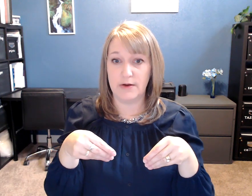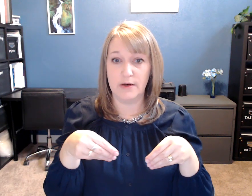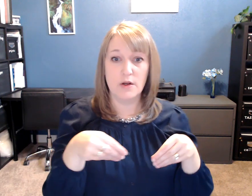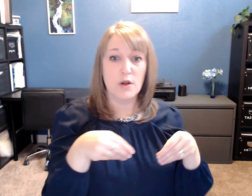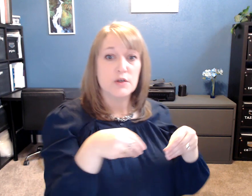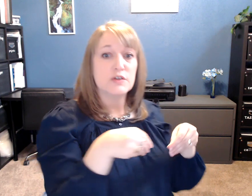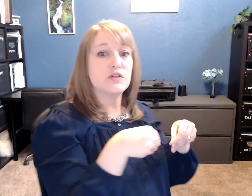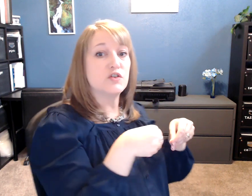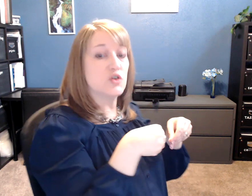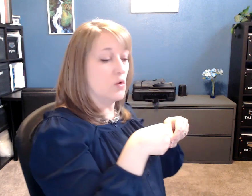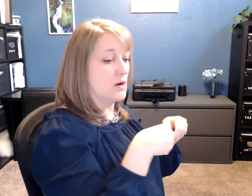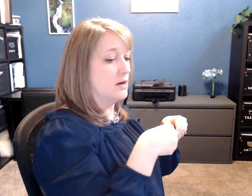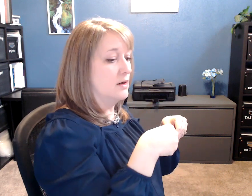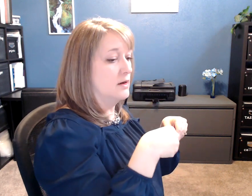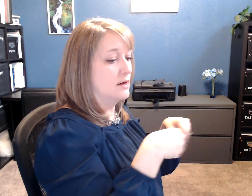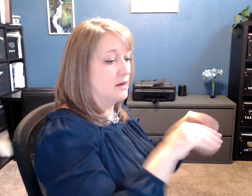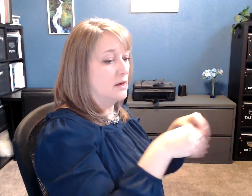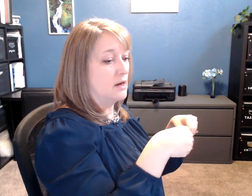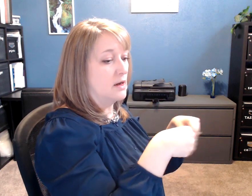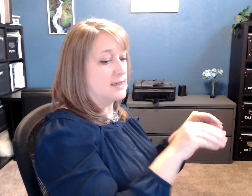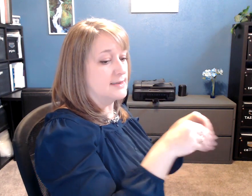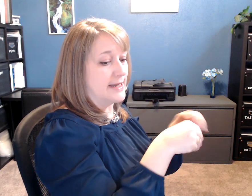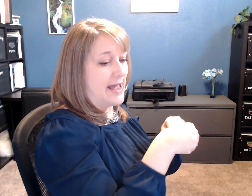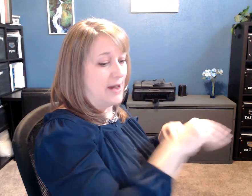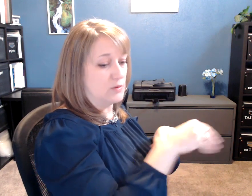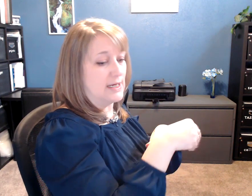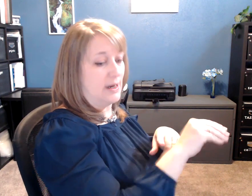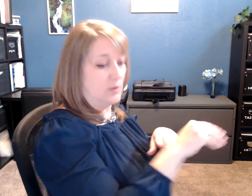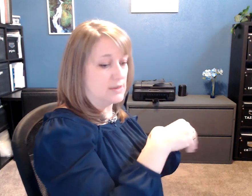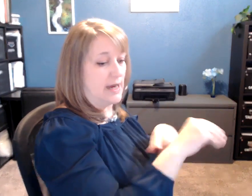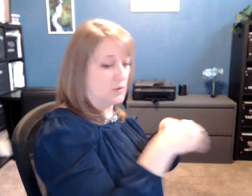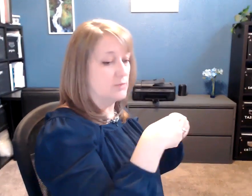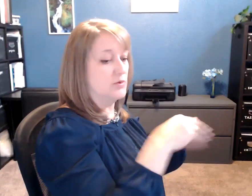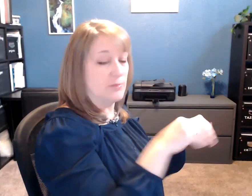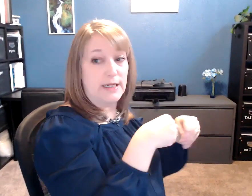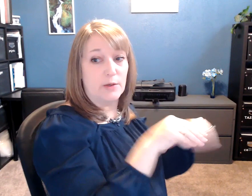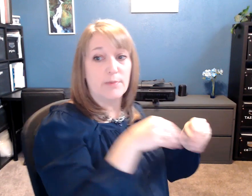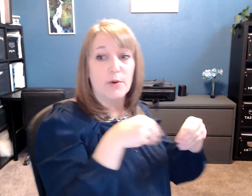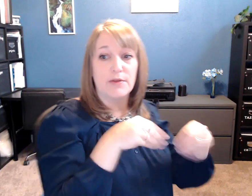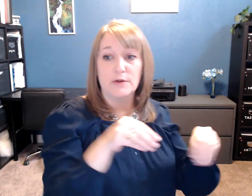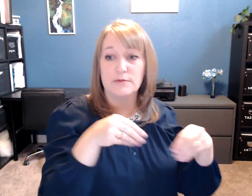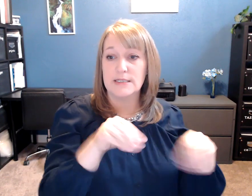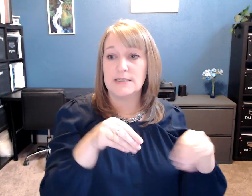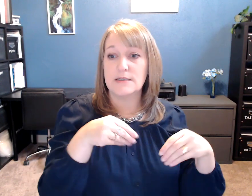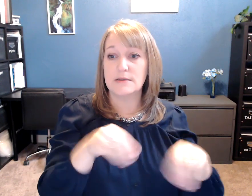other. Store is an out, out, out movement here with both of your wrists.